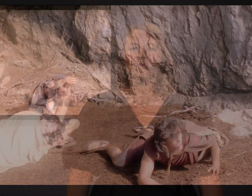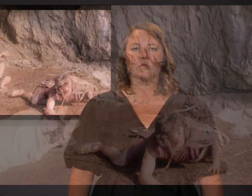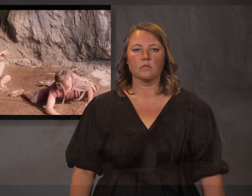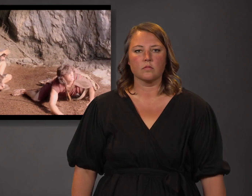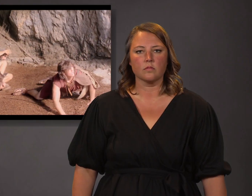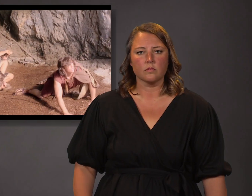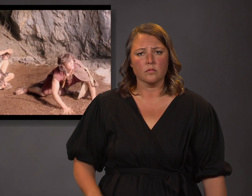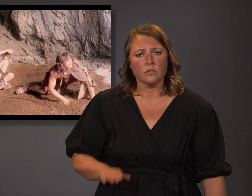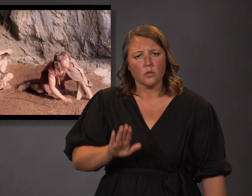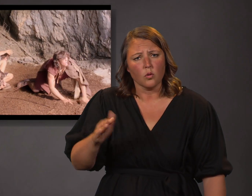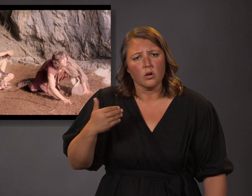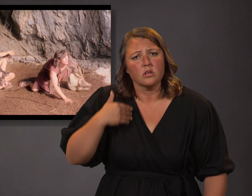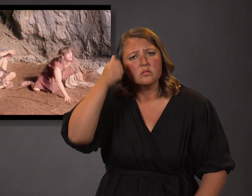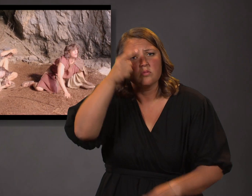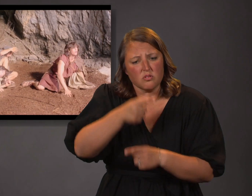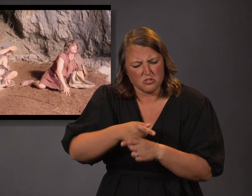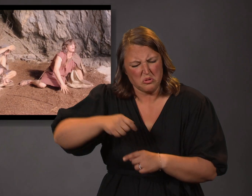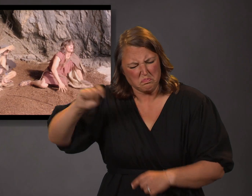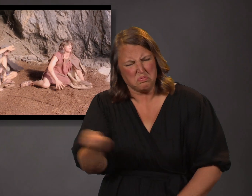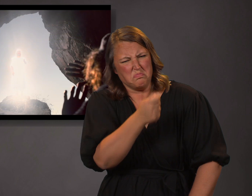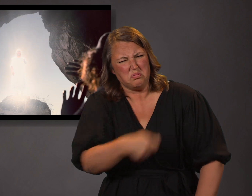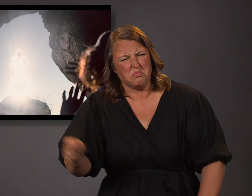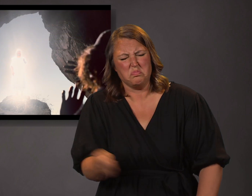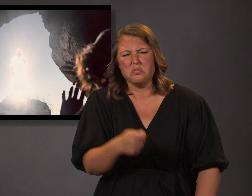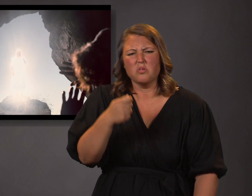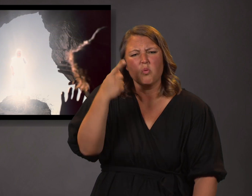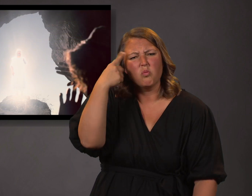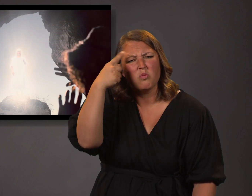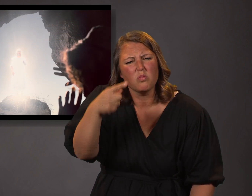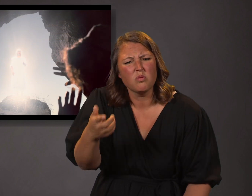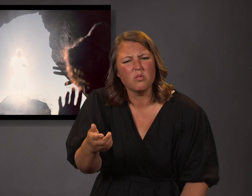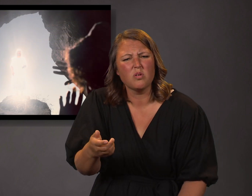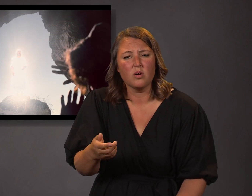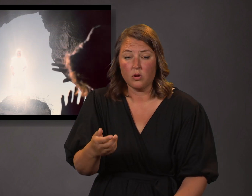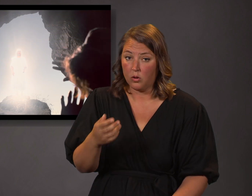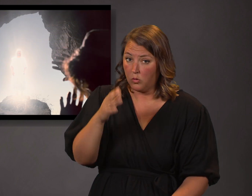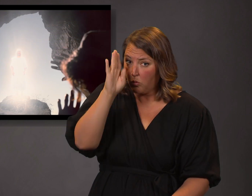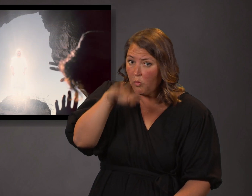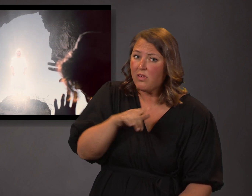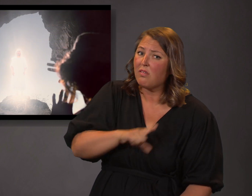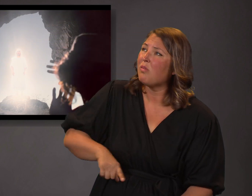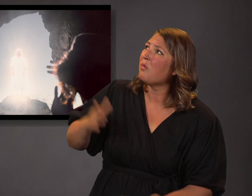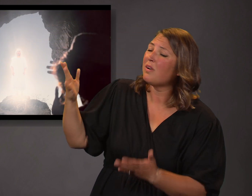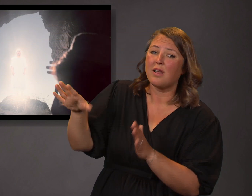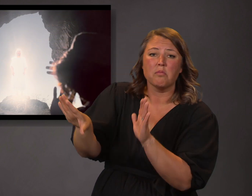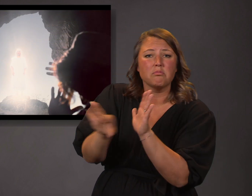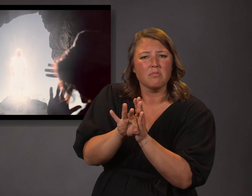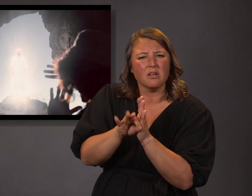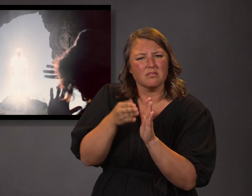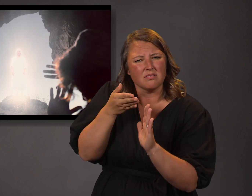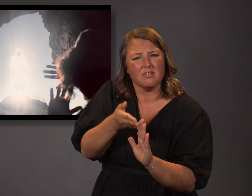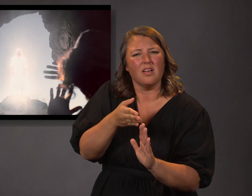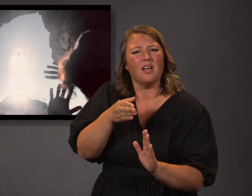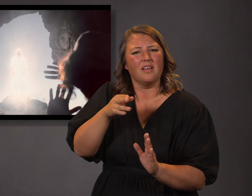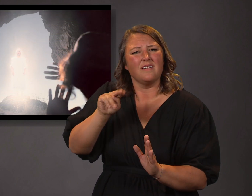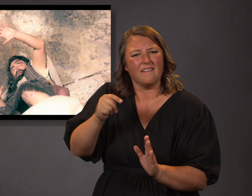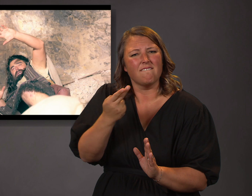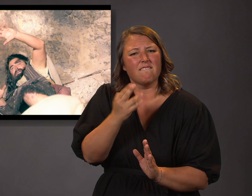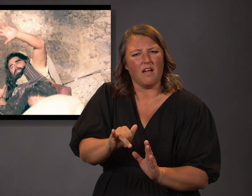Why do ye smite your younger brother with a rod? Know ye not that the Lord hath chosen him to be a ruler over